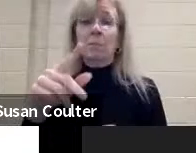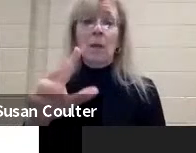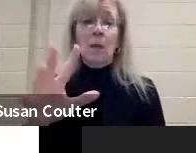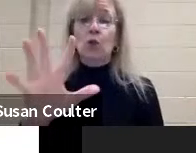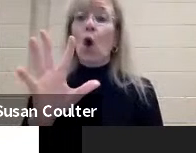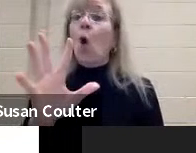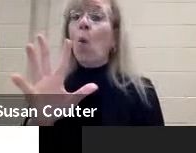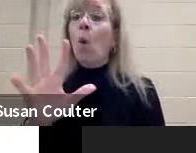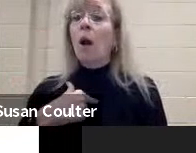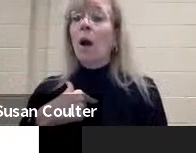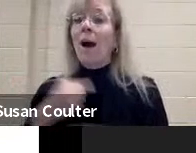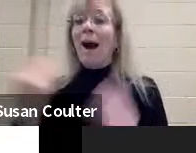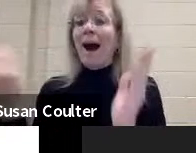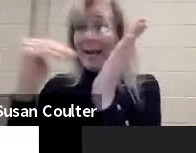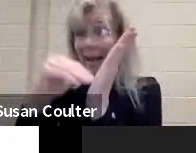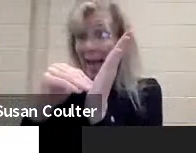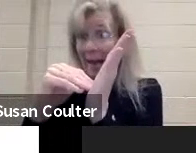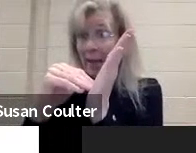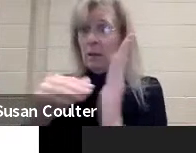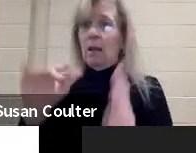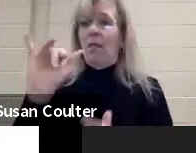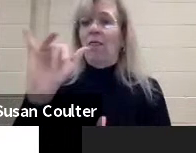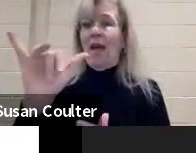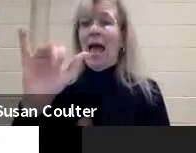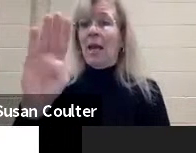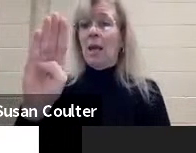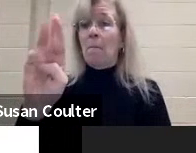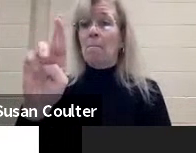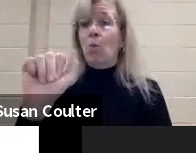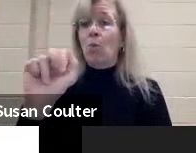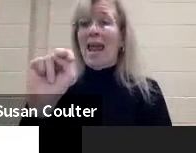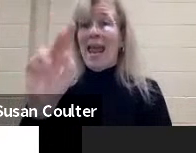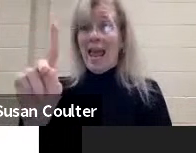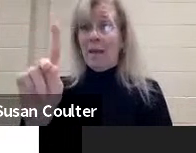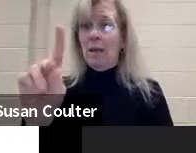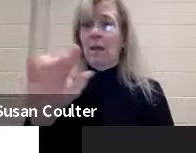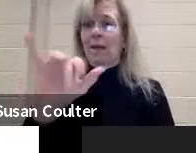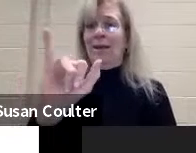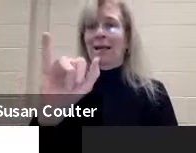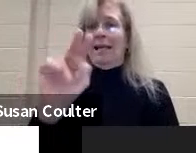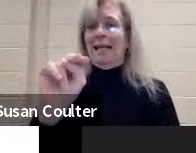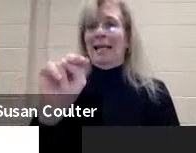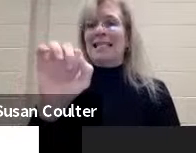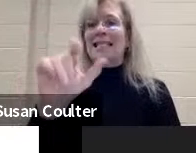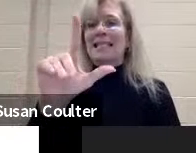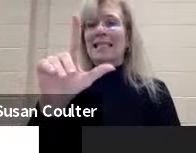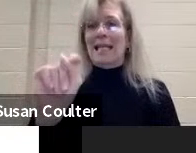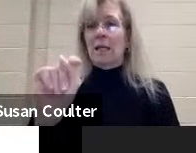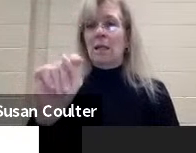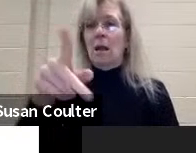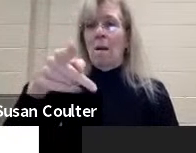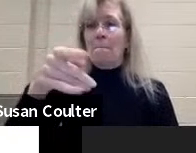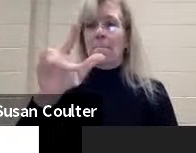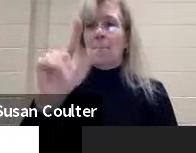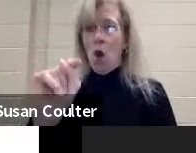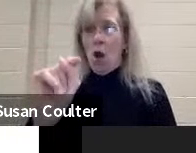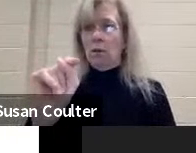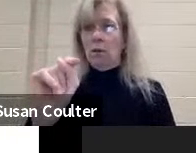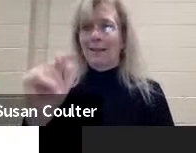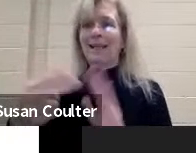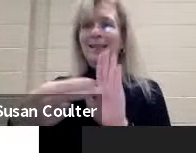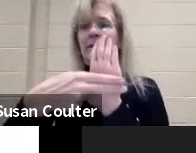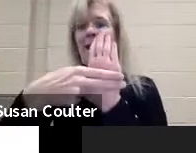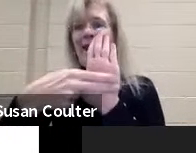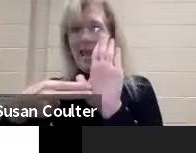Okay, so again, that brand Instant